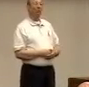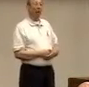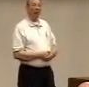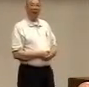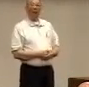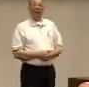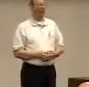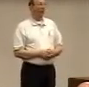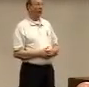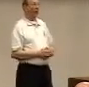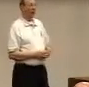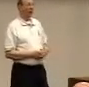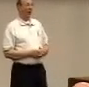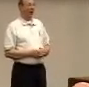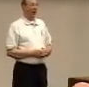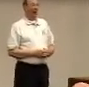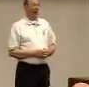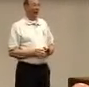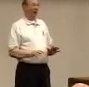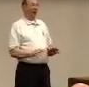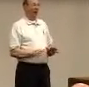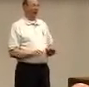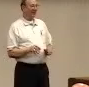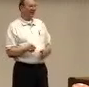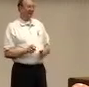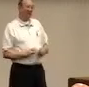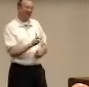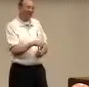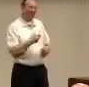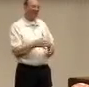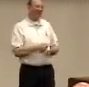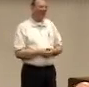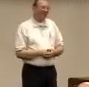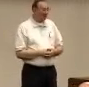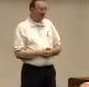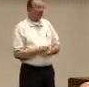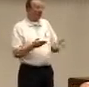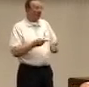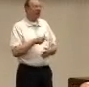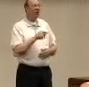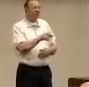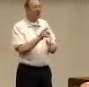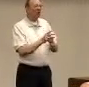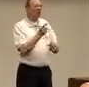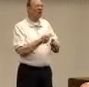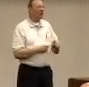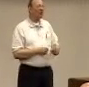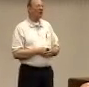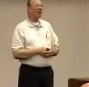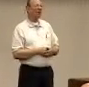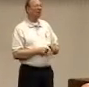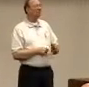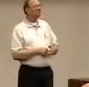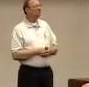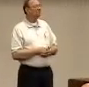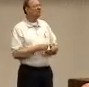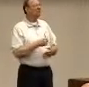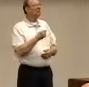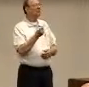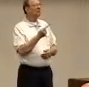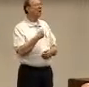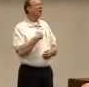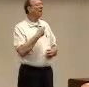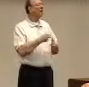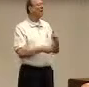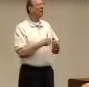preach. And we're like, whoa, okay. But here's what he said. He's been a Christian for a month, and he says,